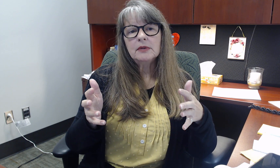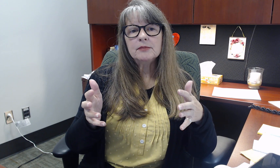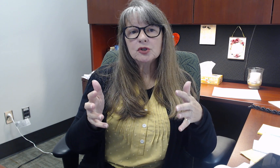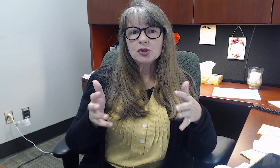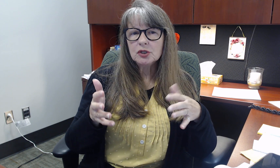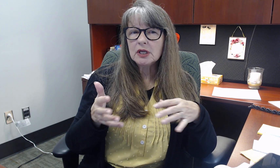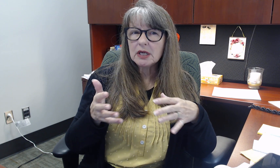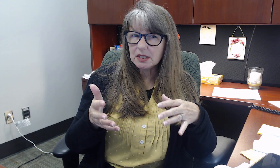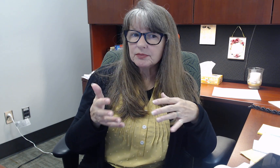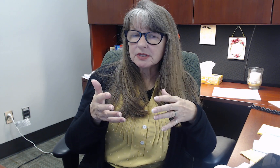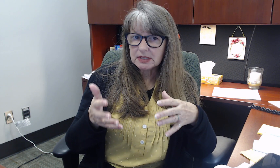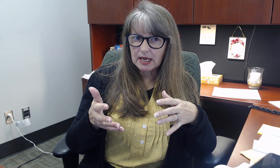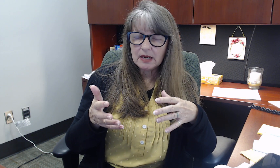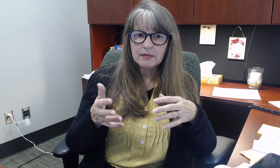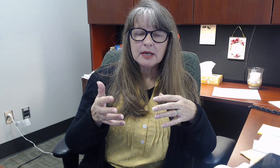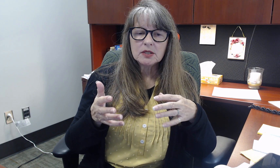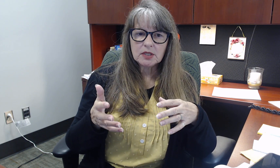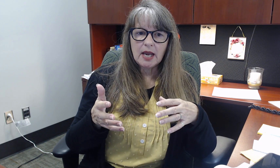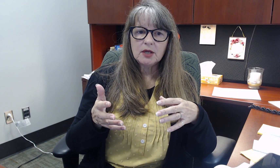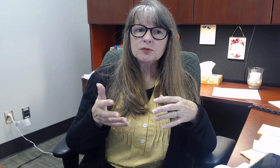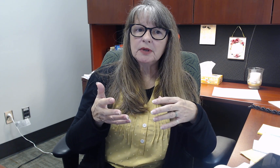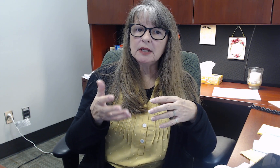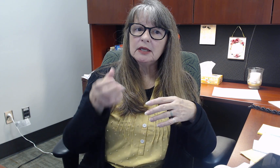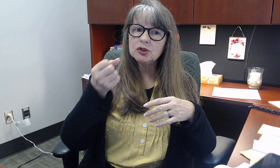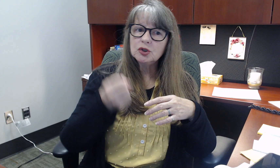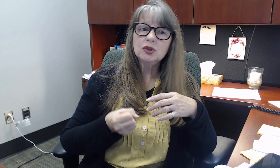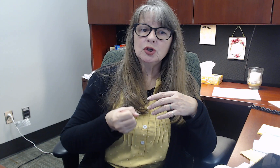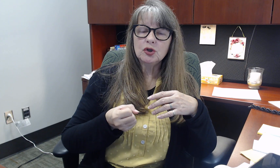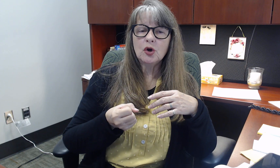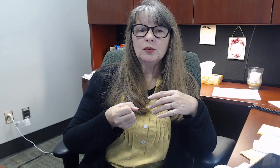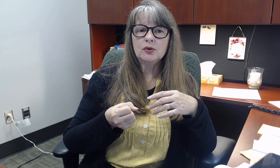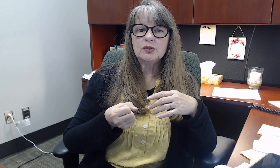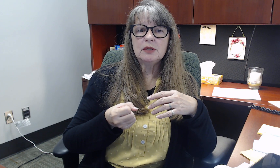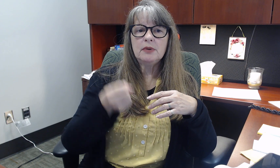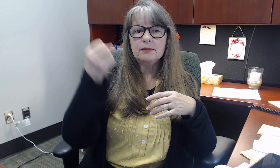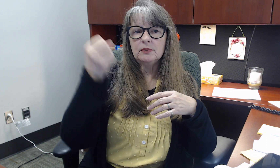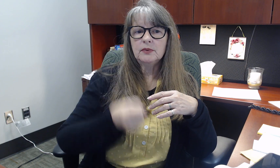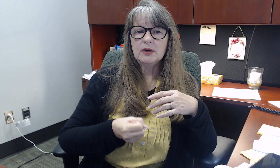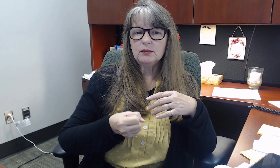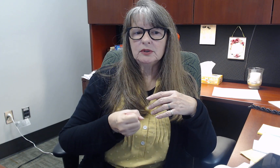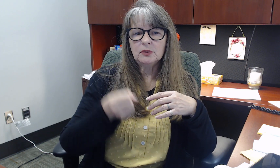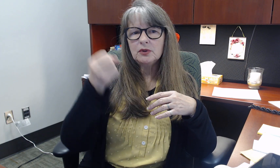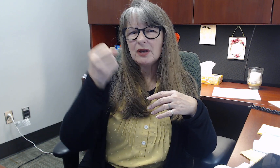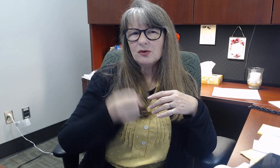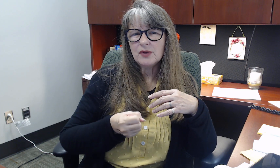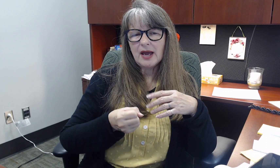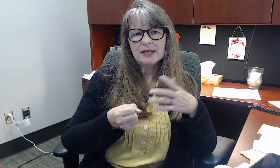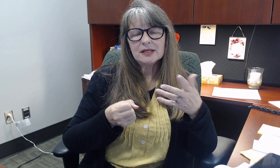it's good to keep the same signs, but it's good to know when you see people. So when they do that, it's the